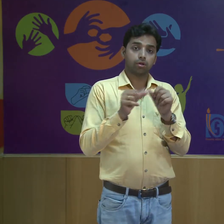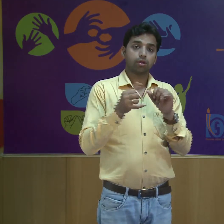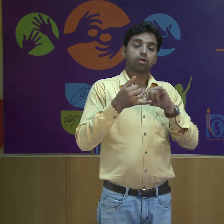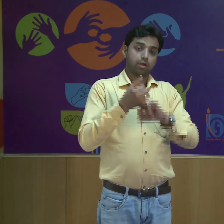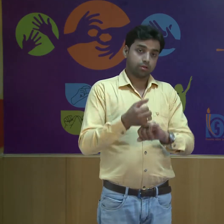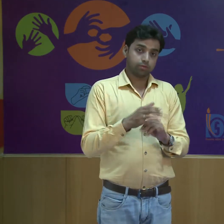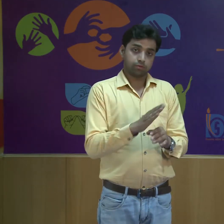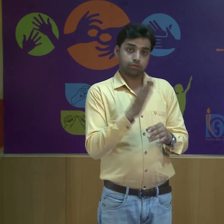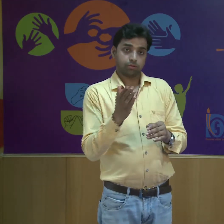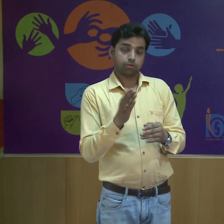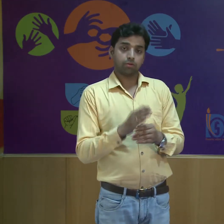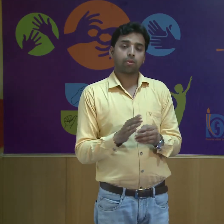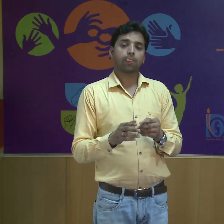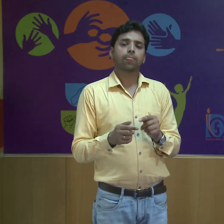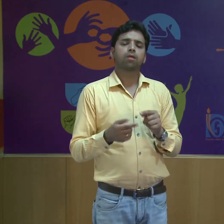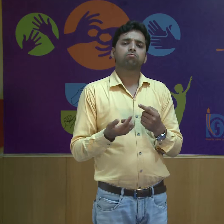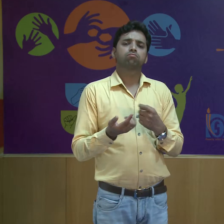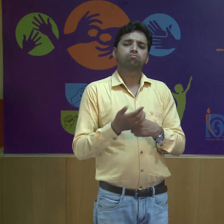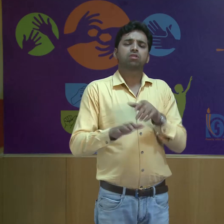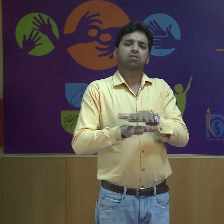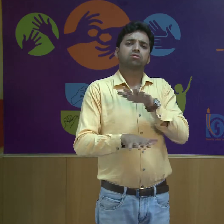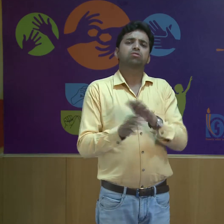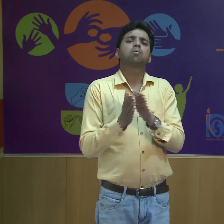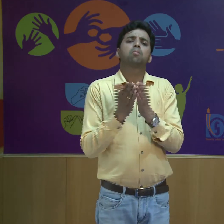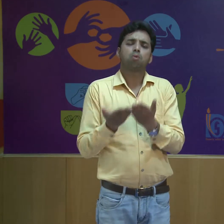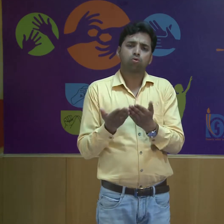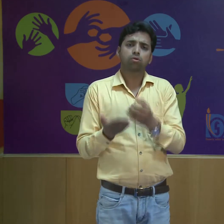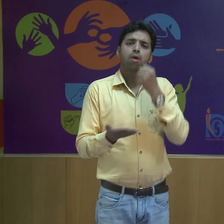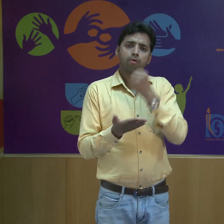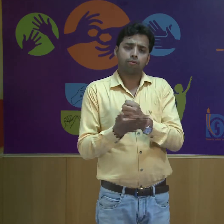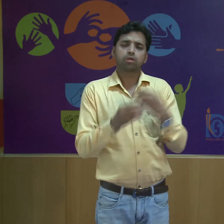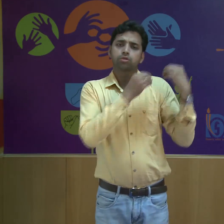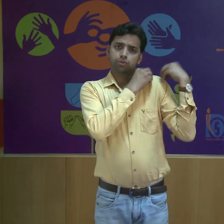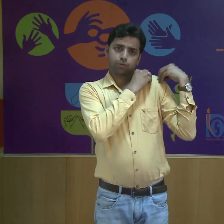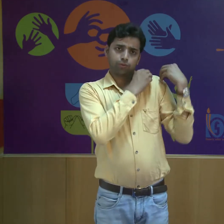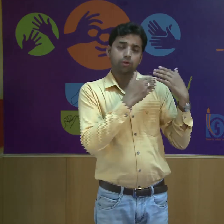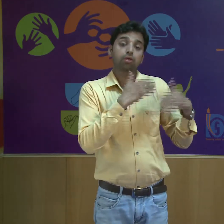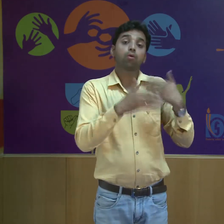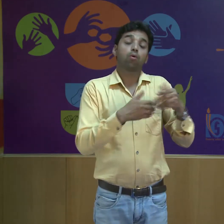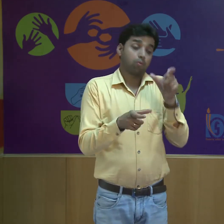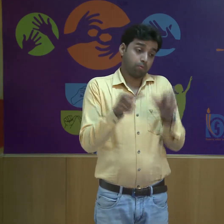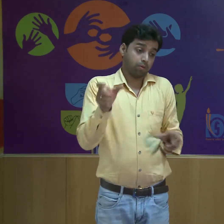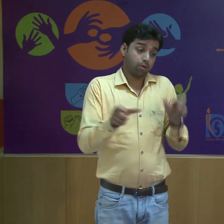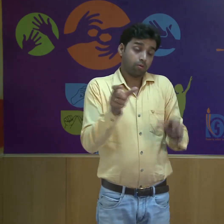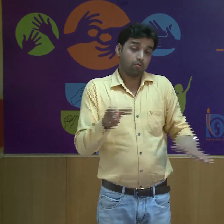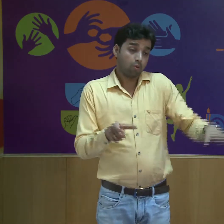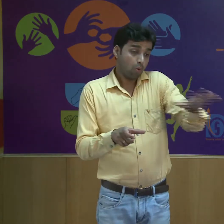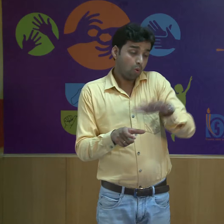or religious books fixed duties for people of every caste.